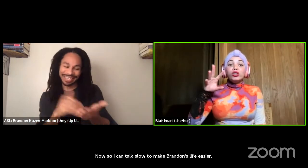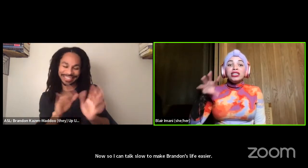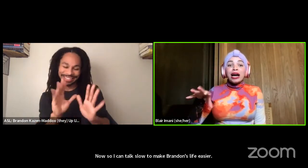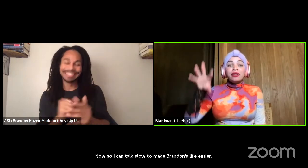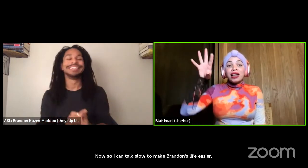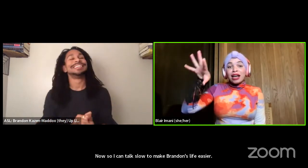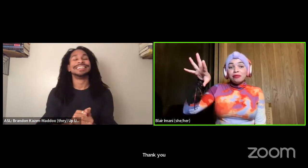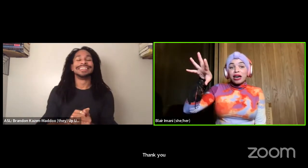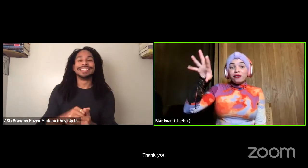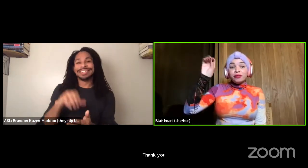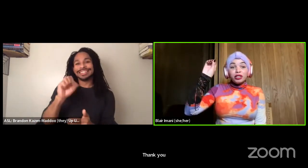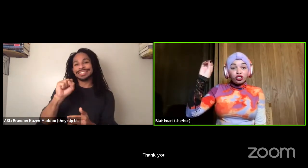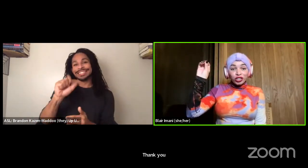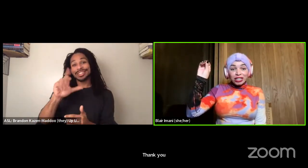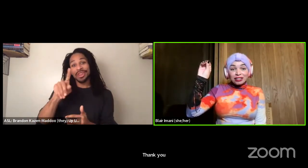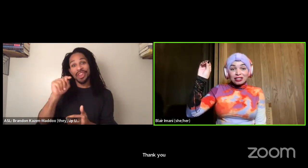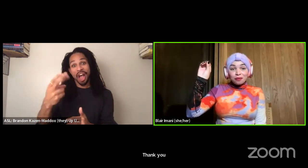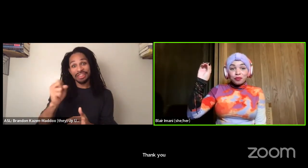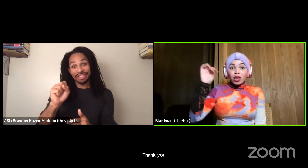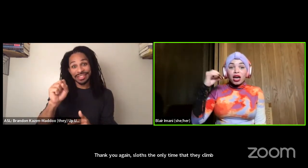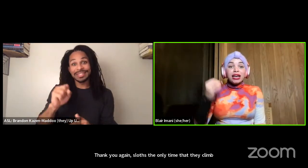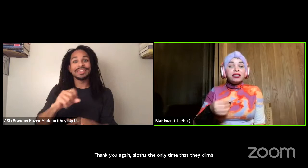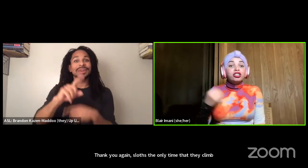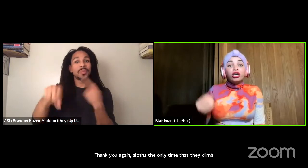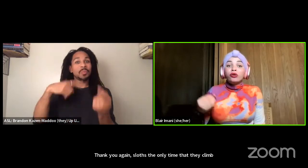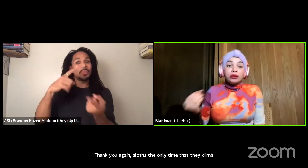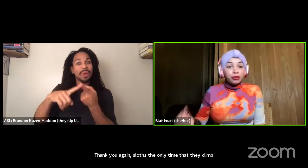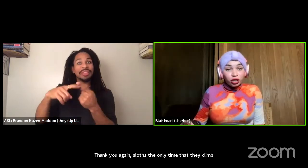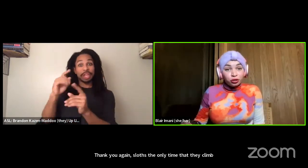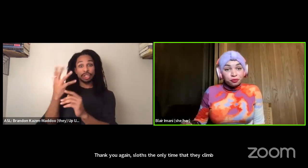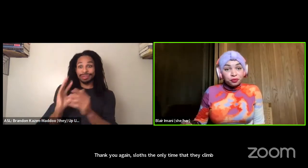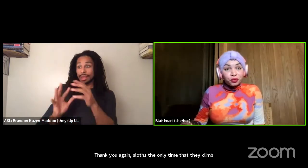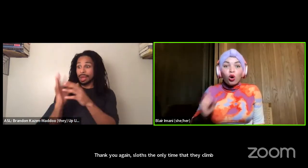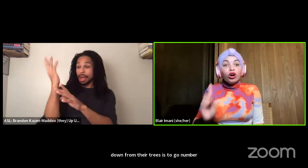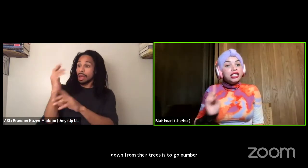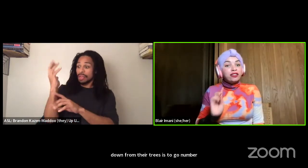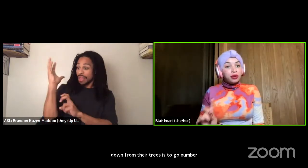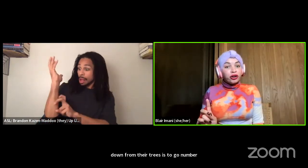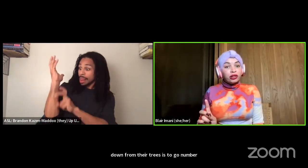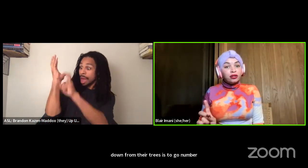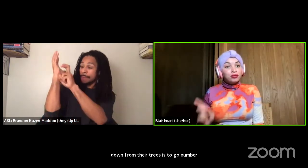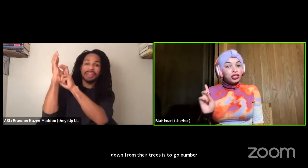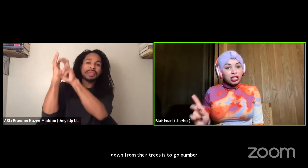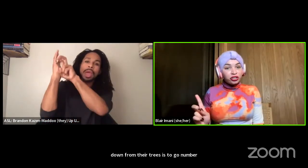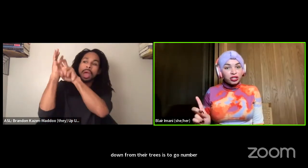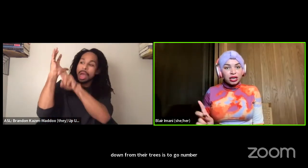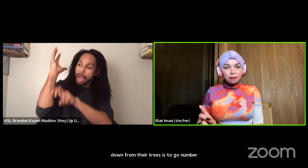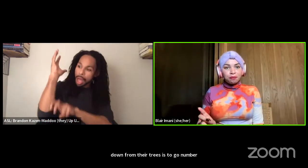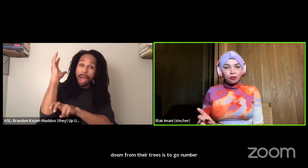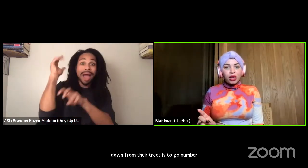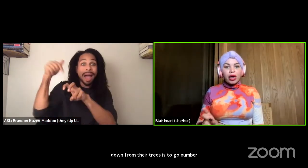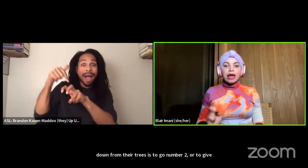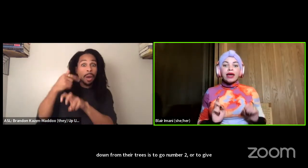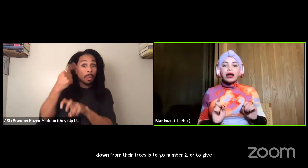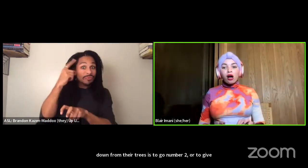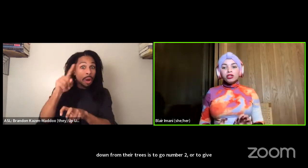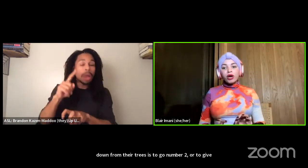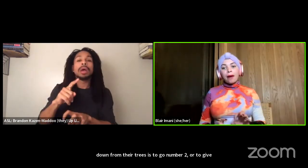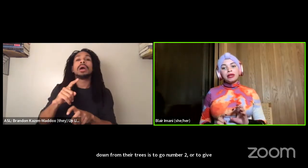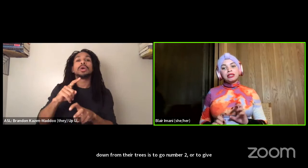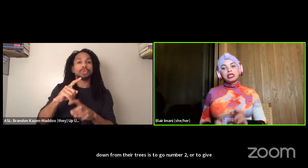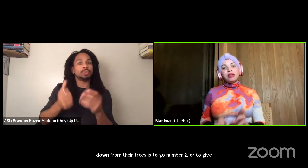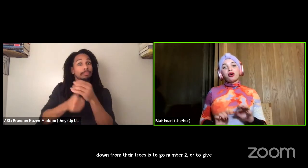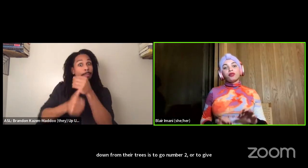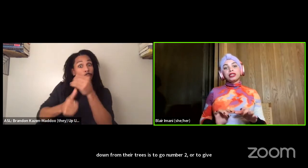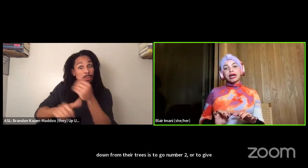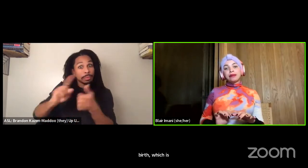Sloths, the only time that they climb down from their trees is to go number two or to give birth, which is interesting. That